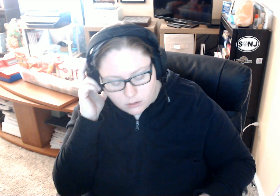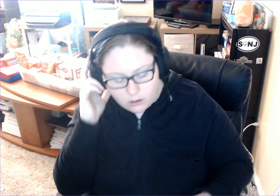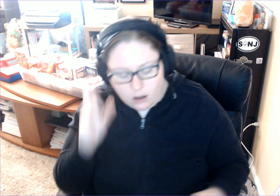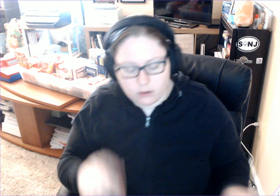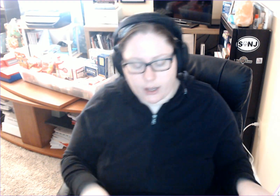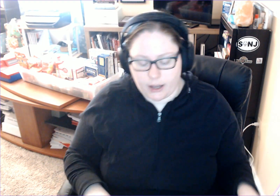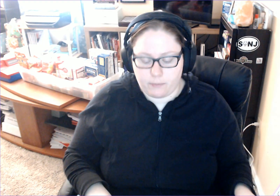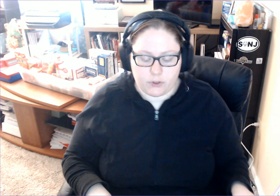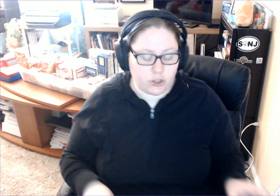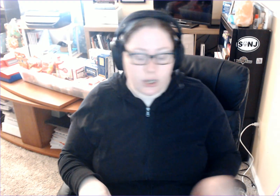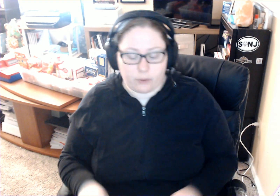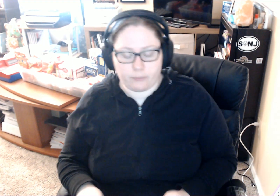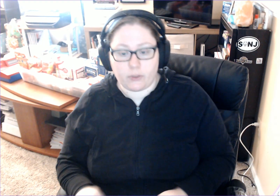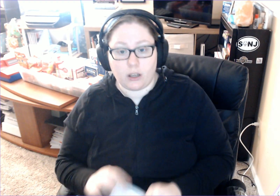Okay, so